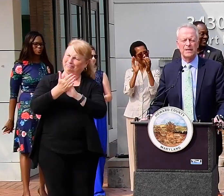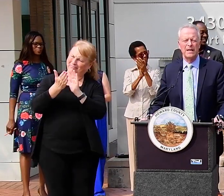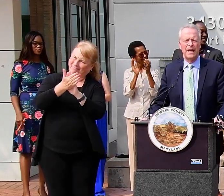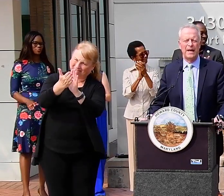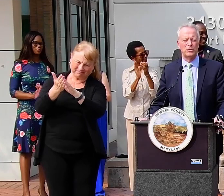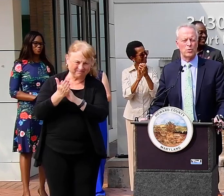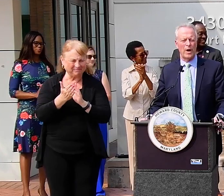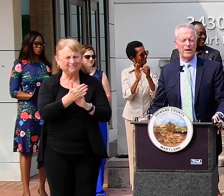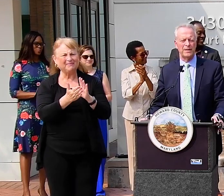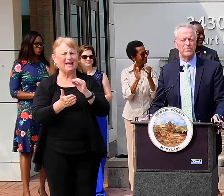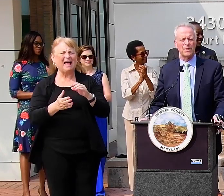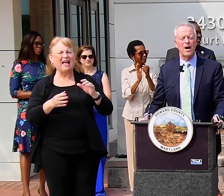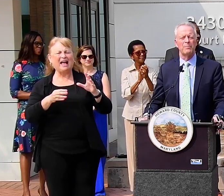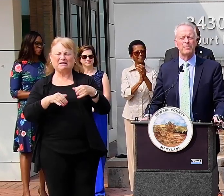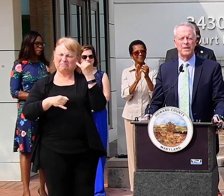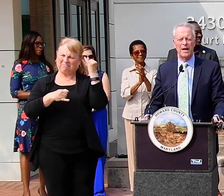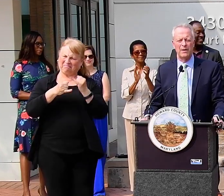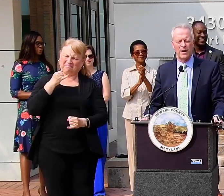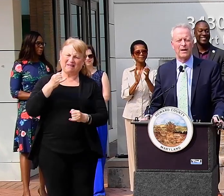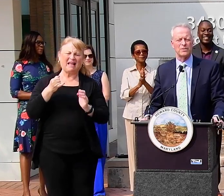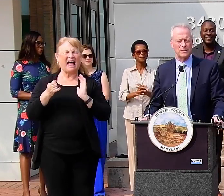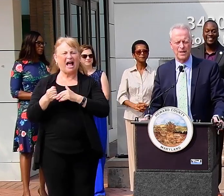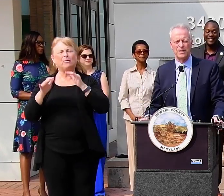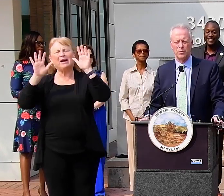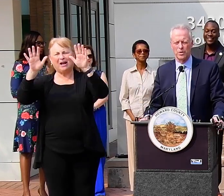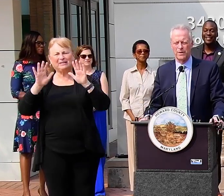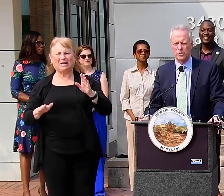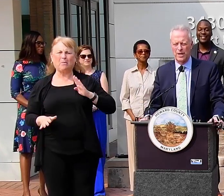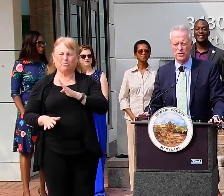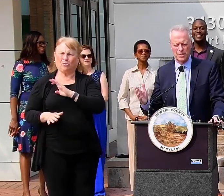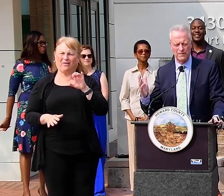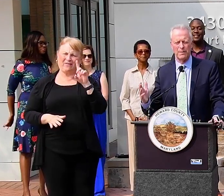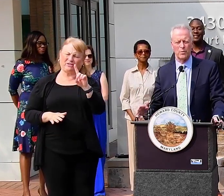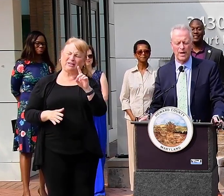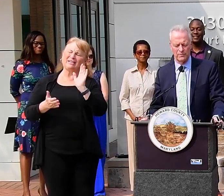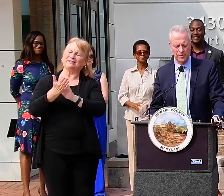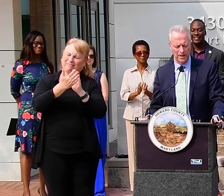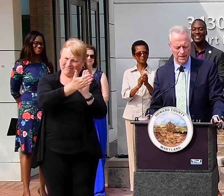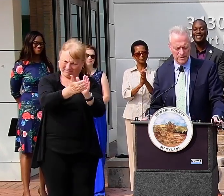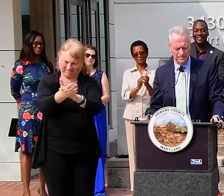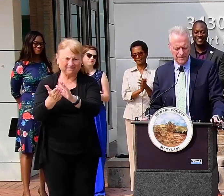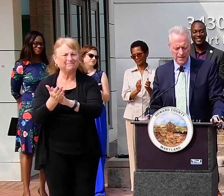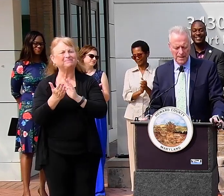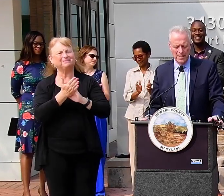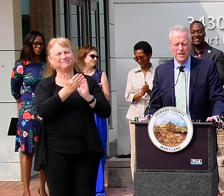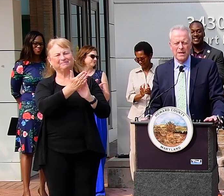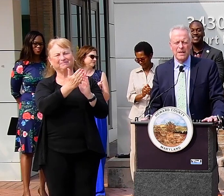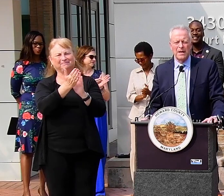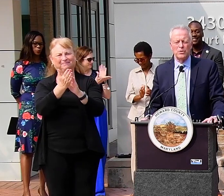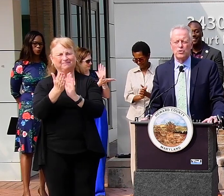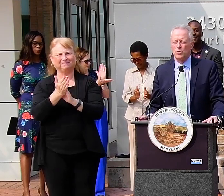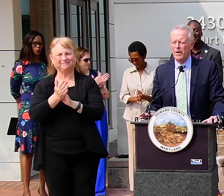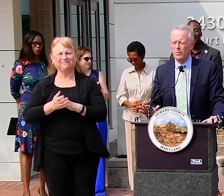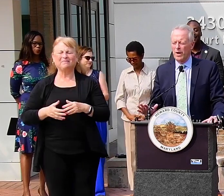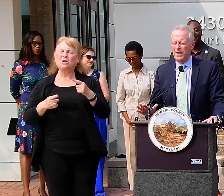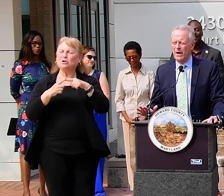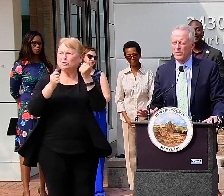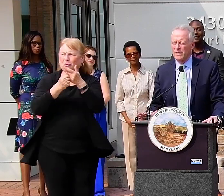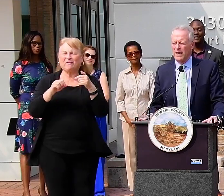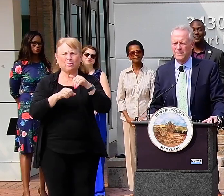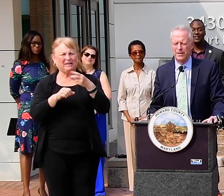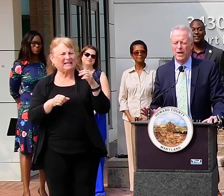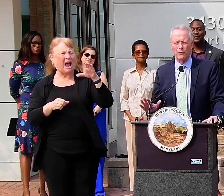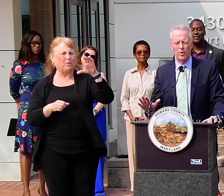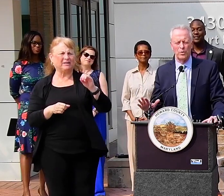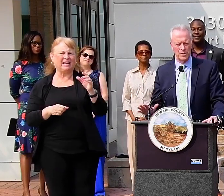applause. And to round out the compliment, our outstanding Board of Education, give them a round of applause. To everyone in